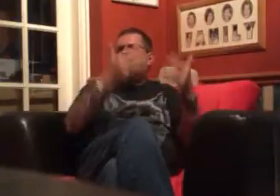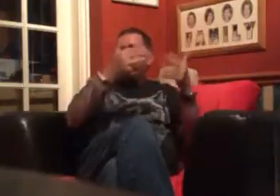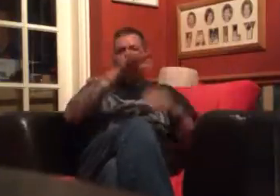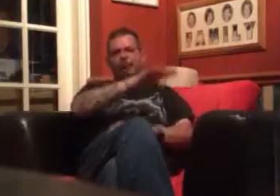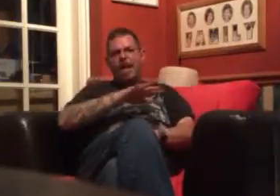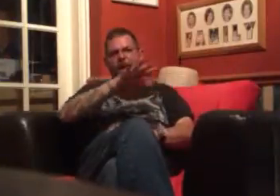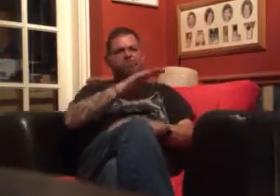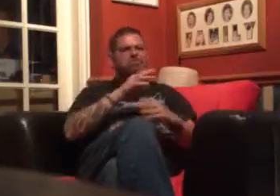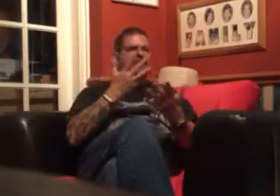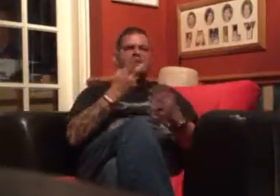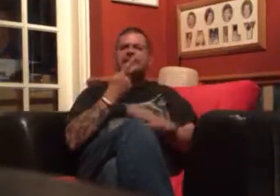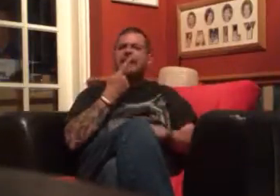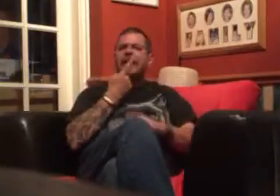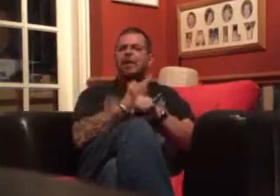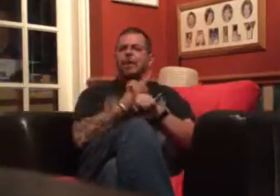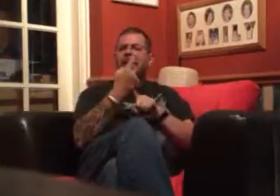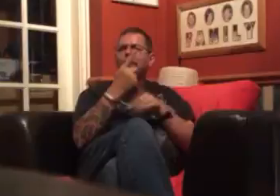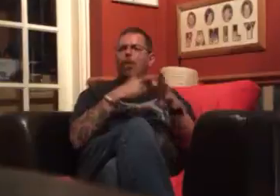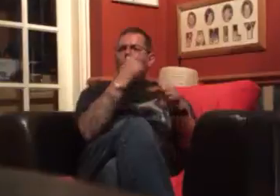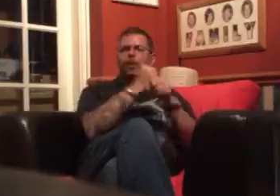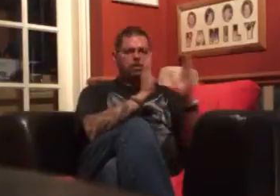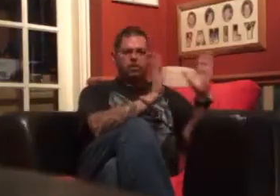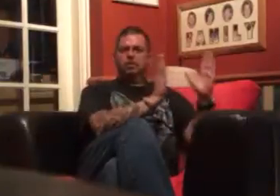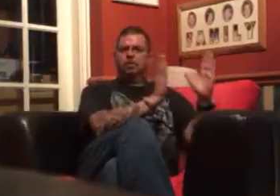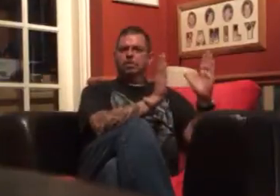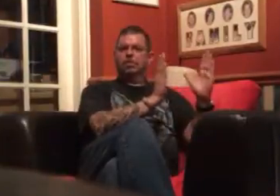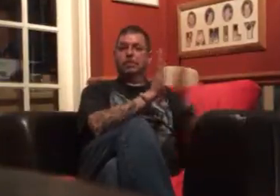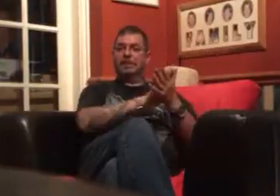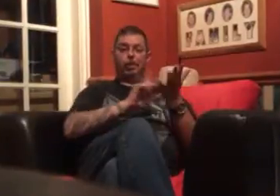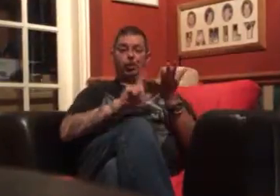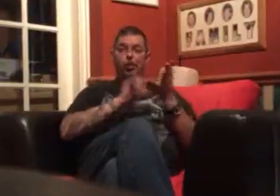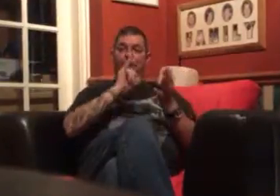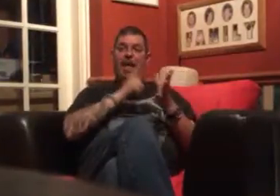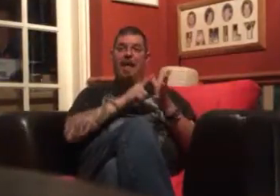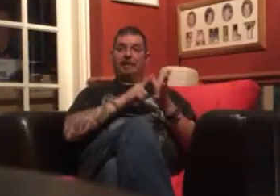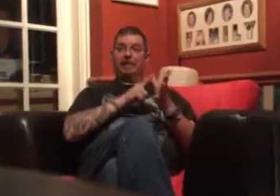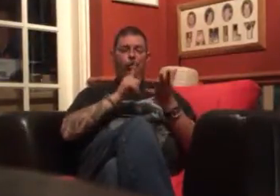A-level exam results come out around the second week of August, which means